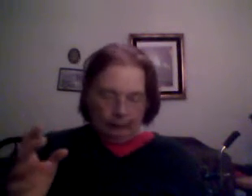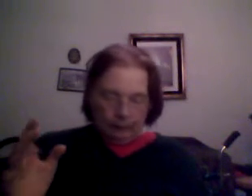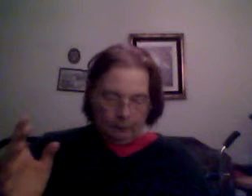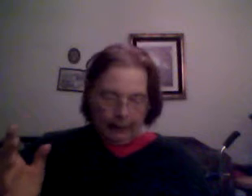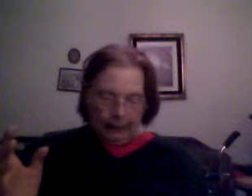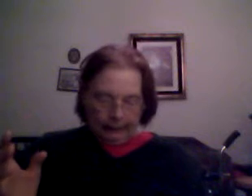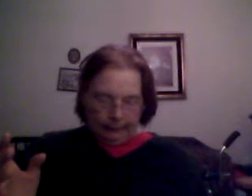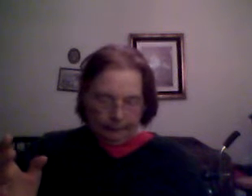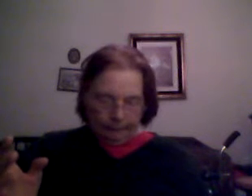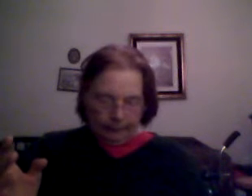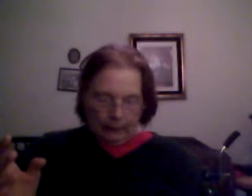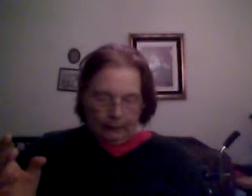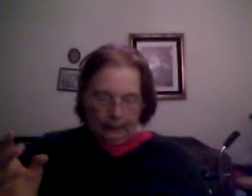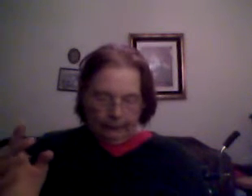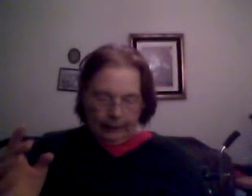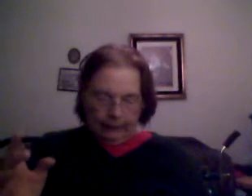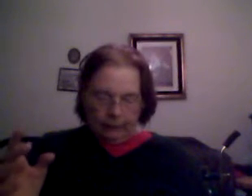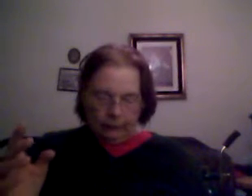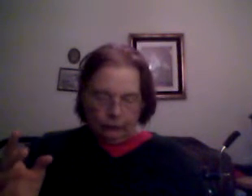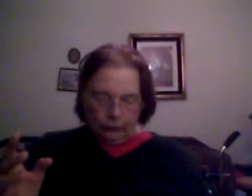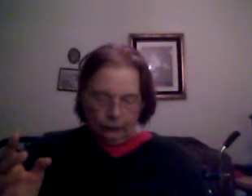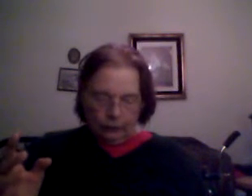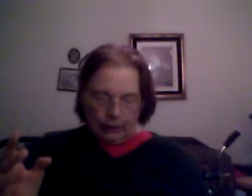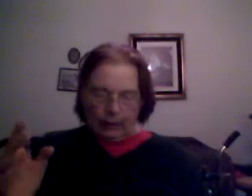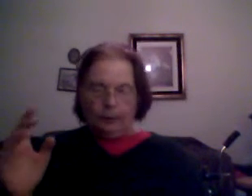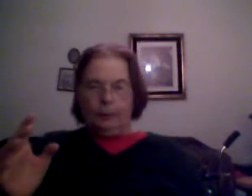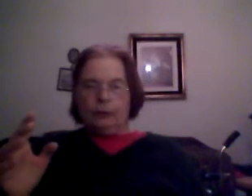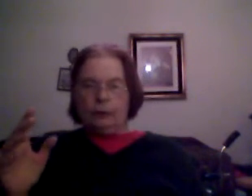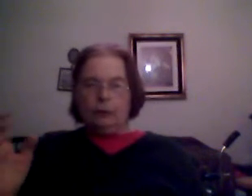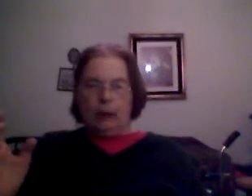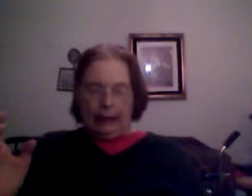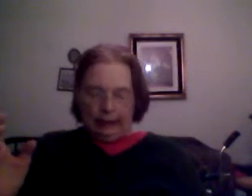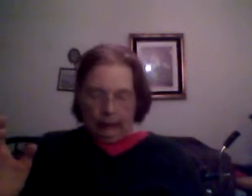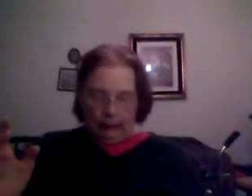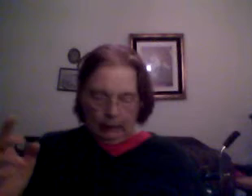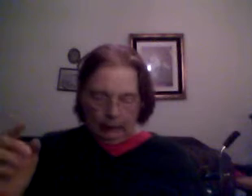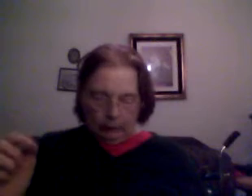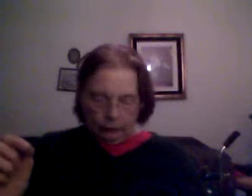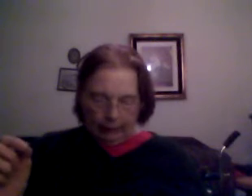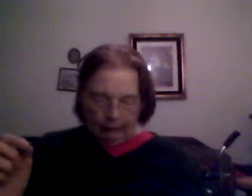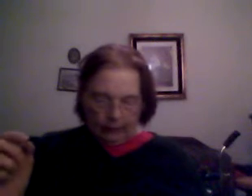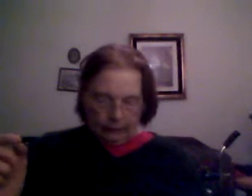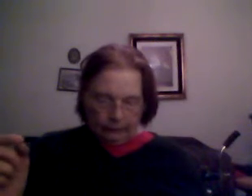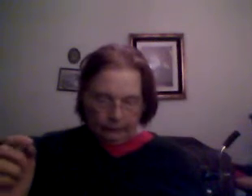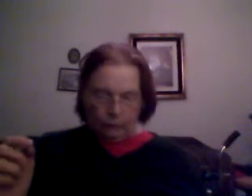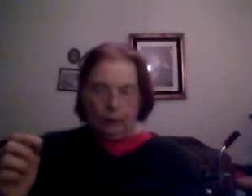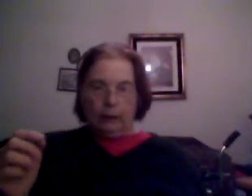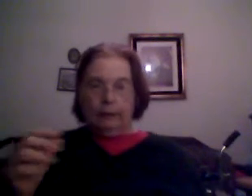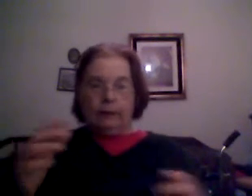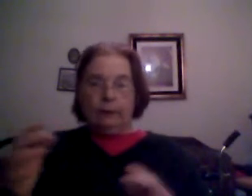Describing the body. If an object is used on a person's body, describe it as if they